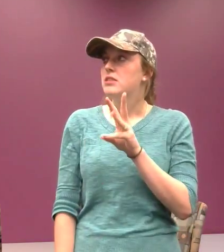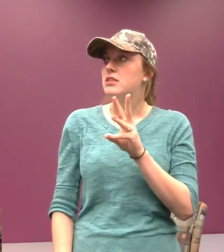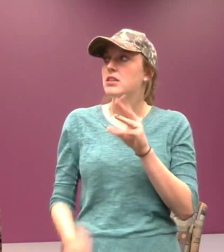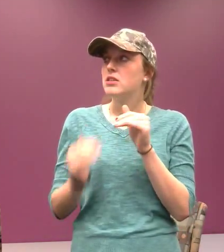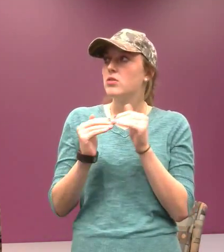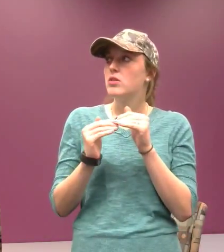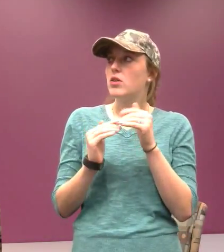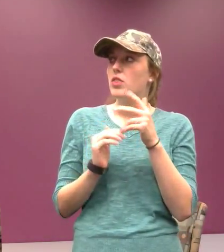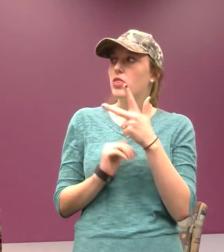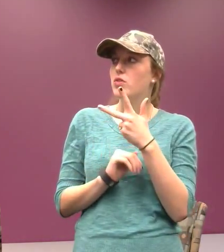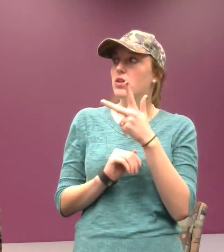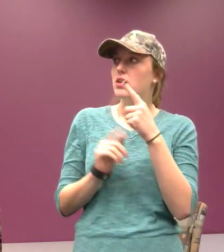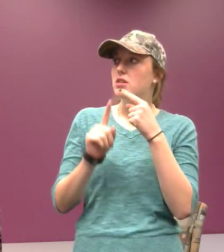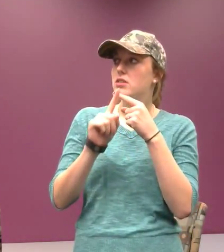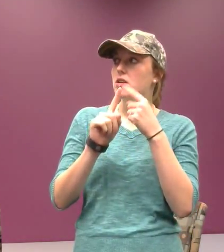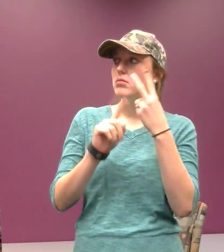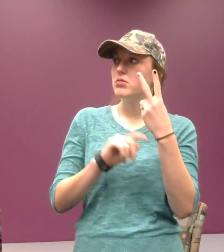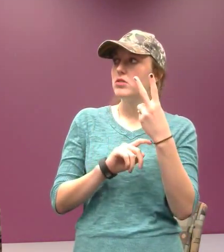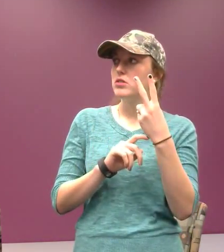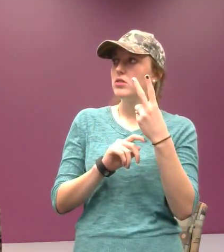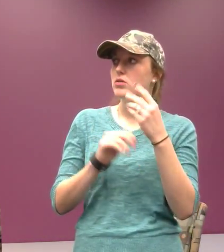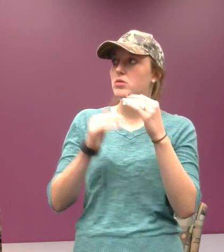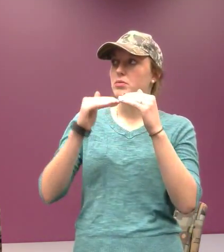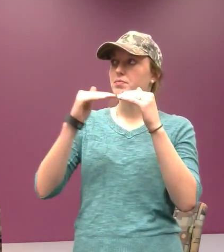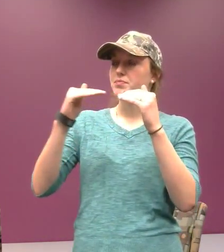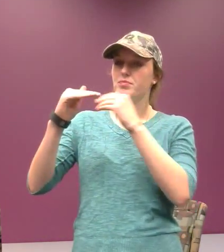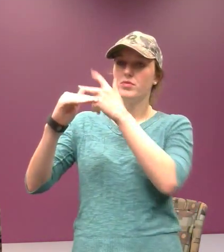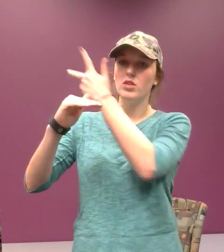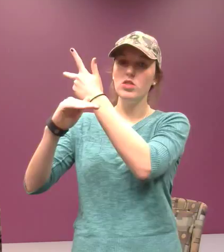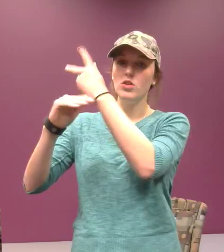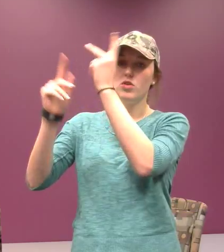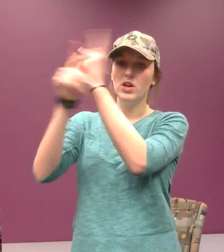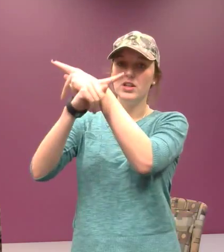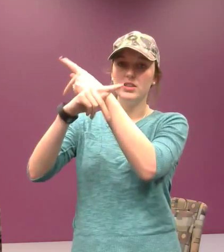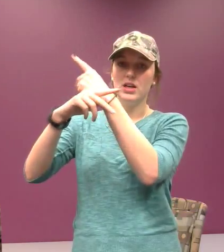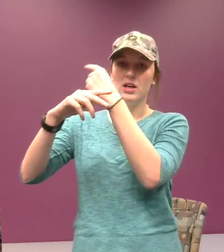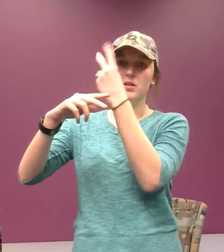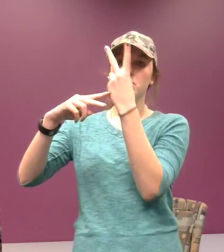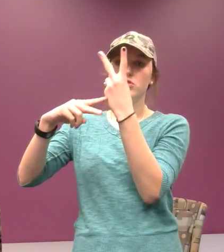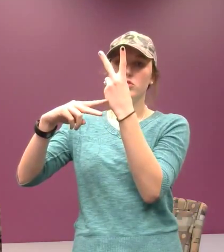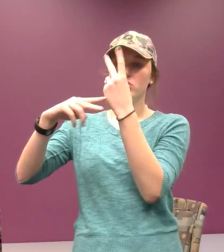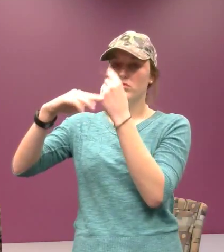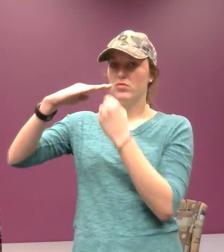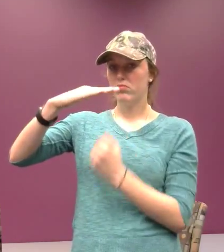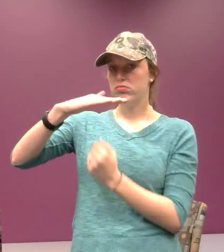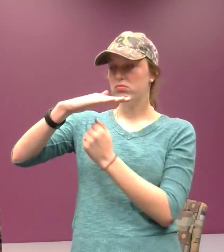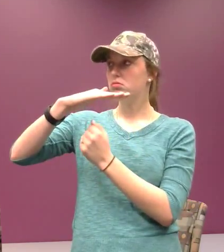3. 8 would become 2 times 2 times 2.